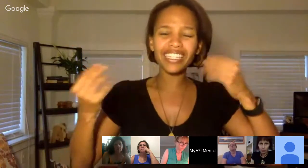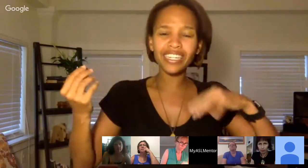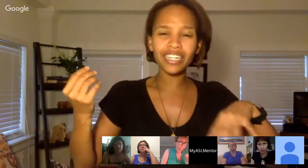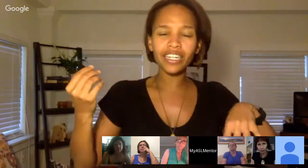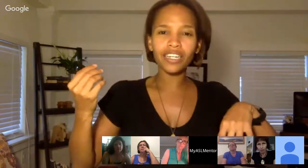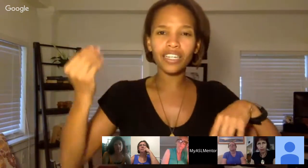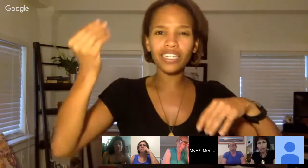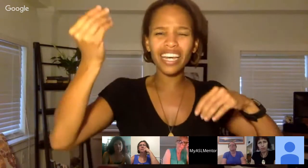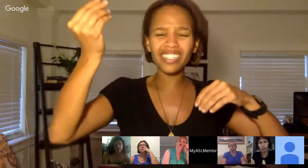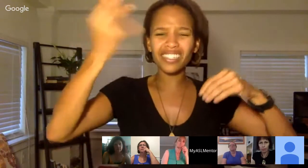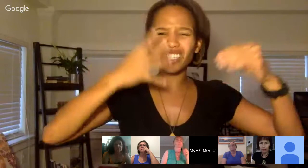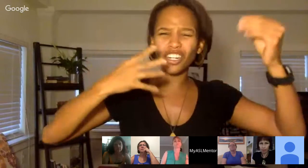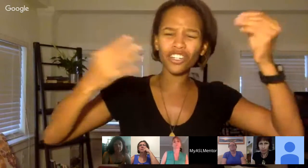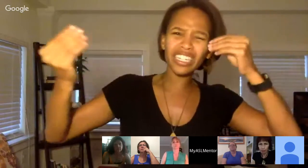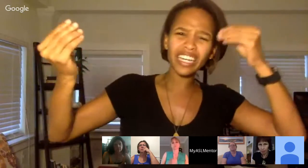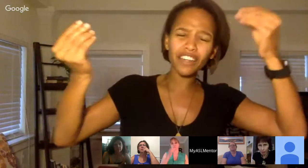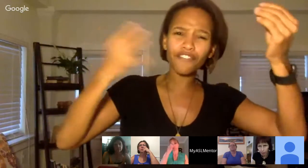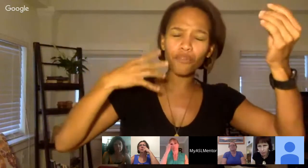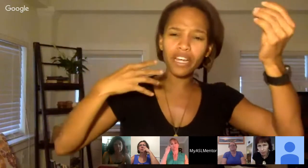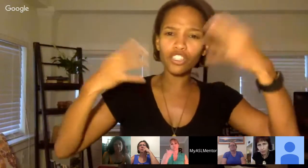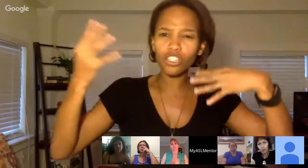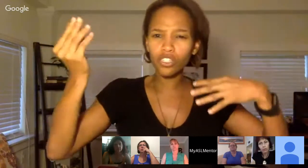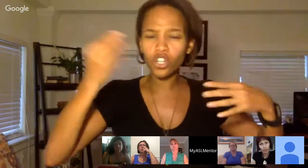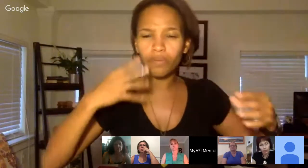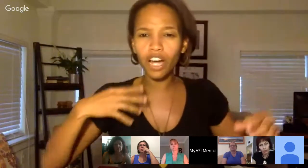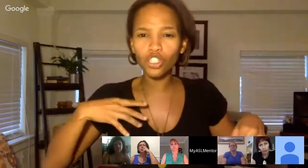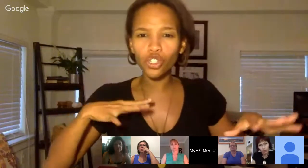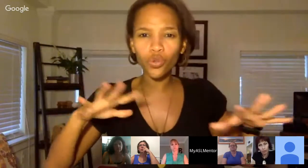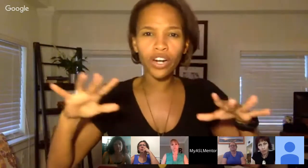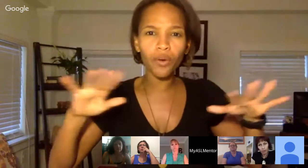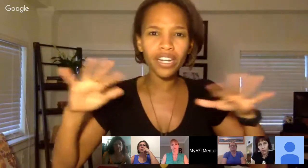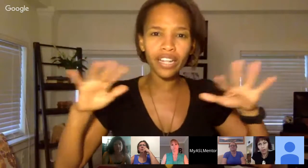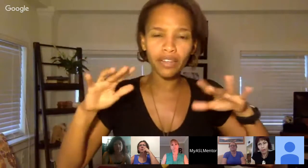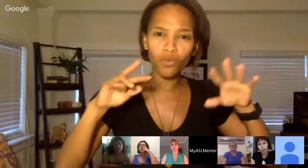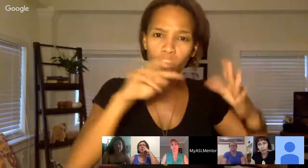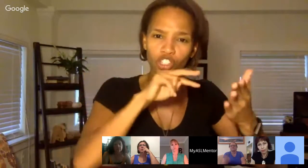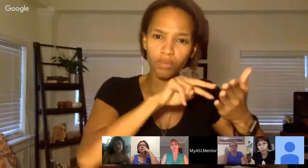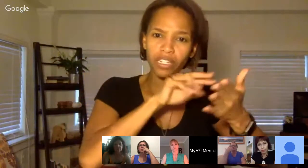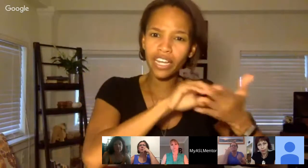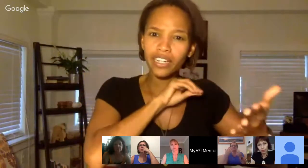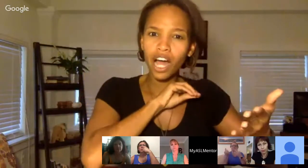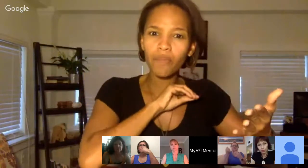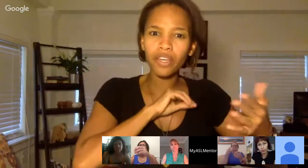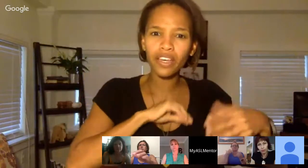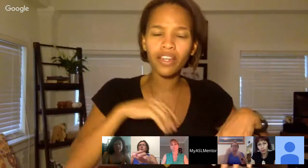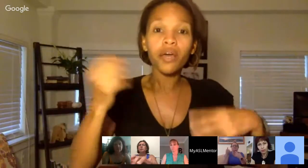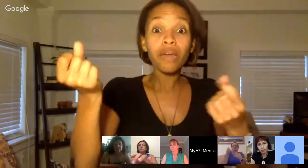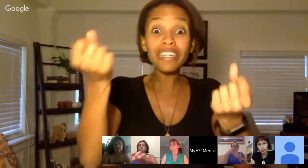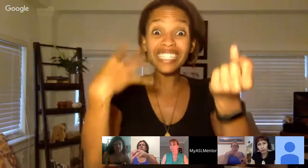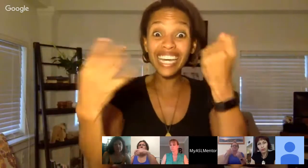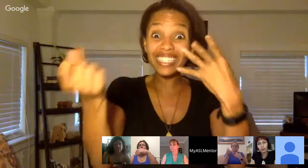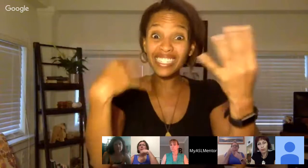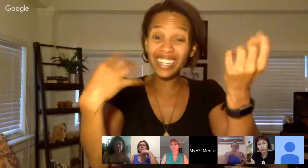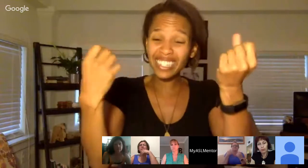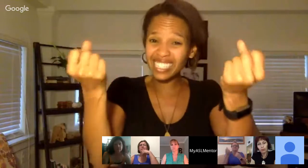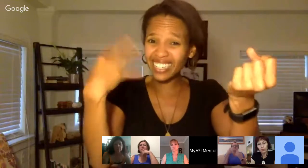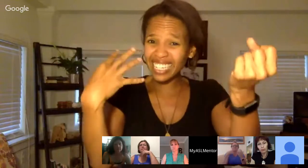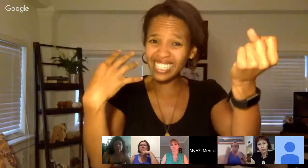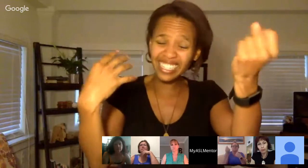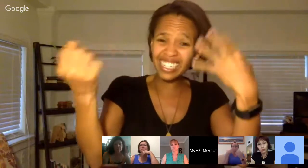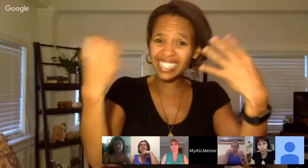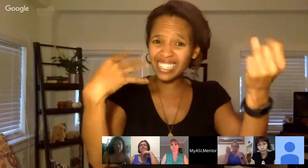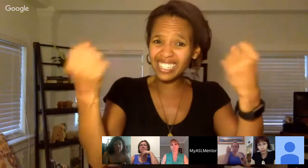signing isn't necessarily information. So I'm not sure. I wanted to watch him and copy it. Maybe send. Did